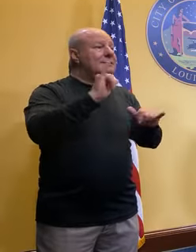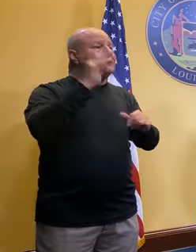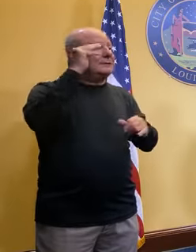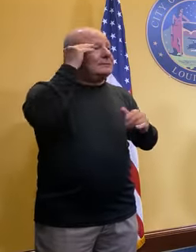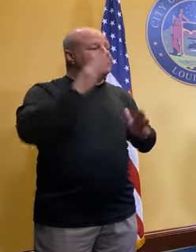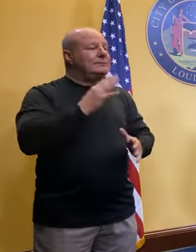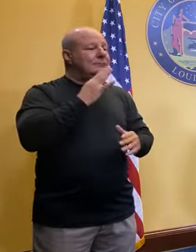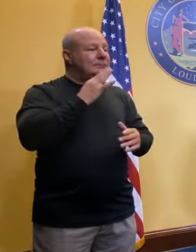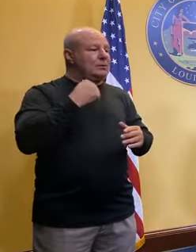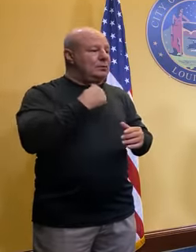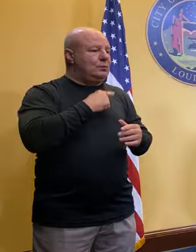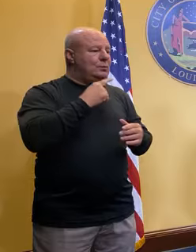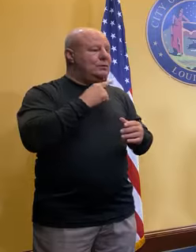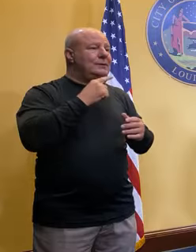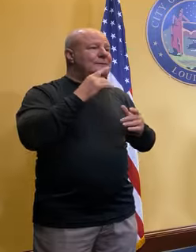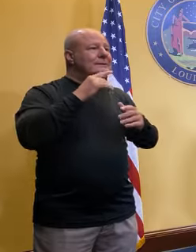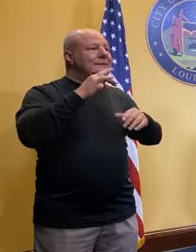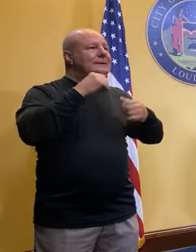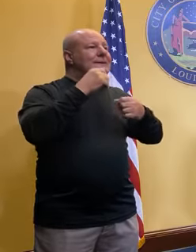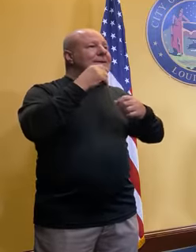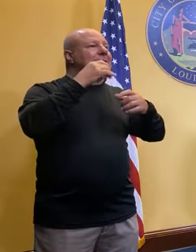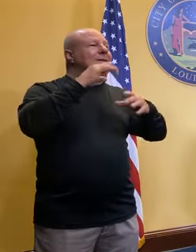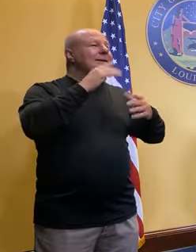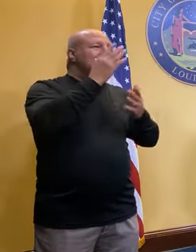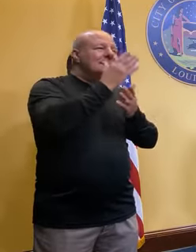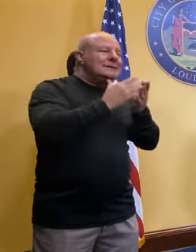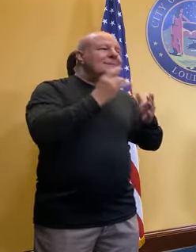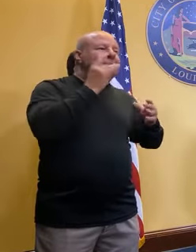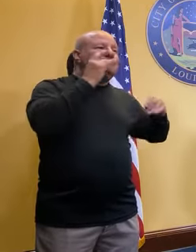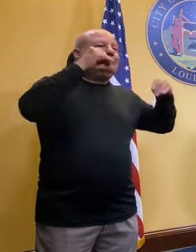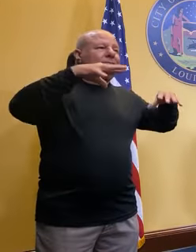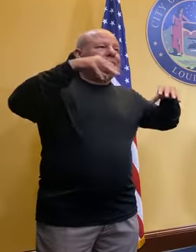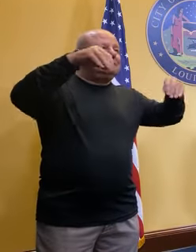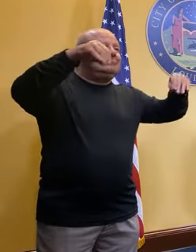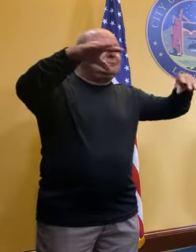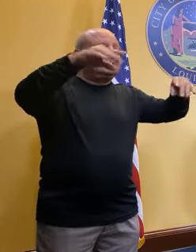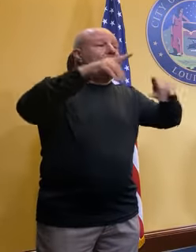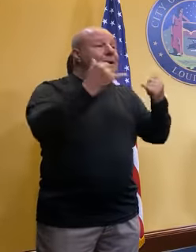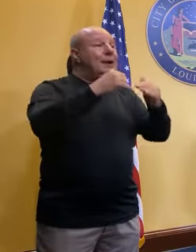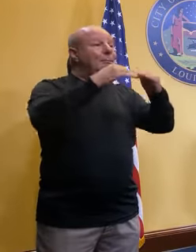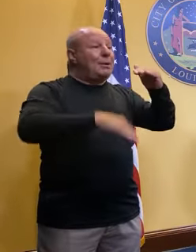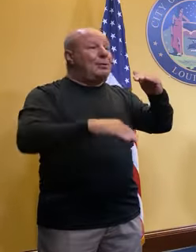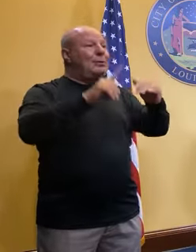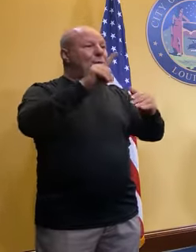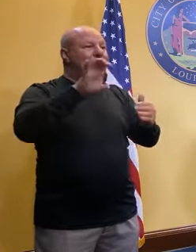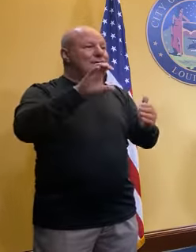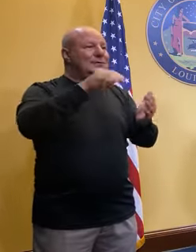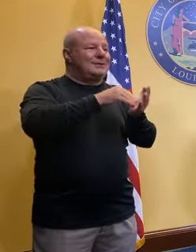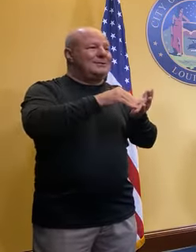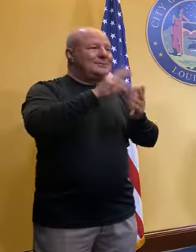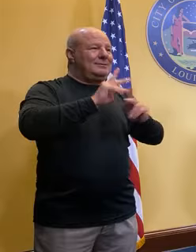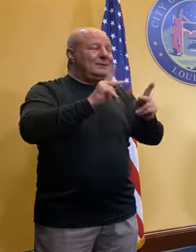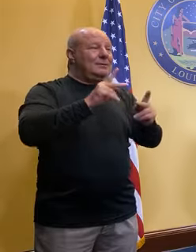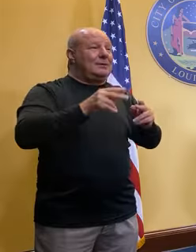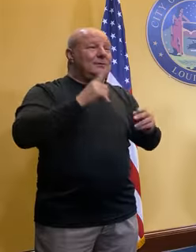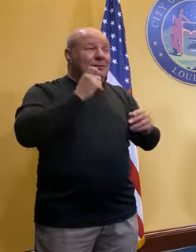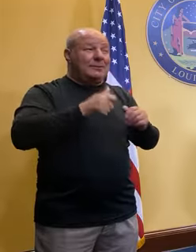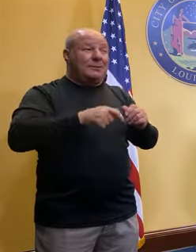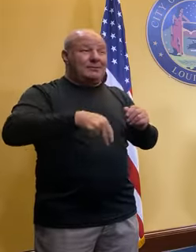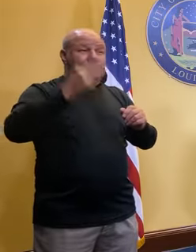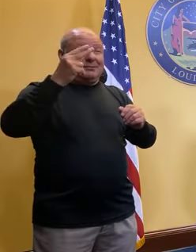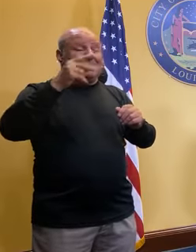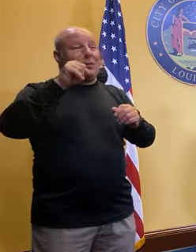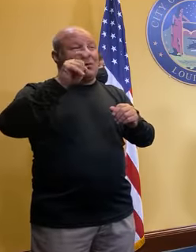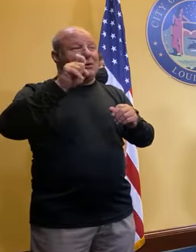mentioned, we've reached somewhat of a milestone with power outages. We're now below the 100,000 mark in Orleans Parish. Remember, the high was